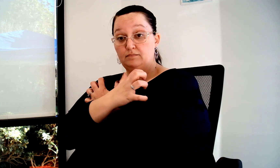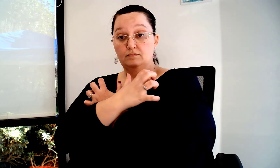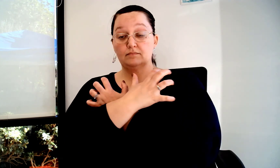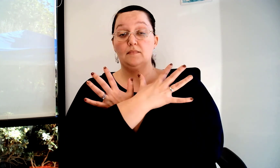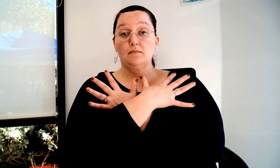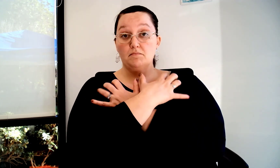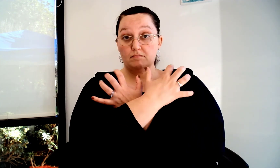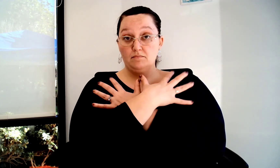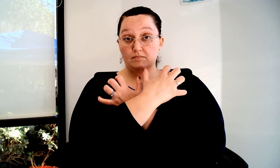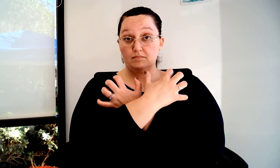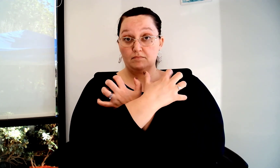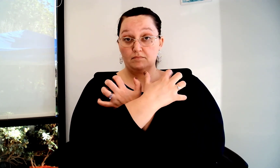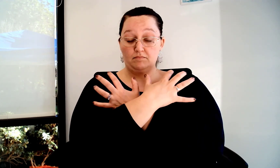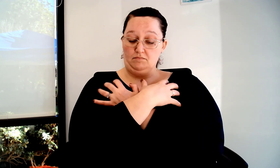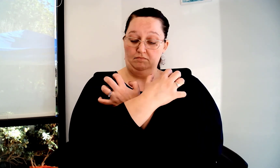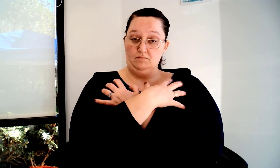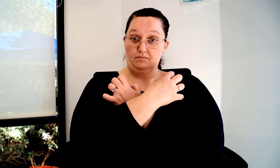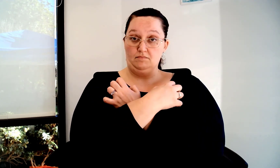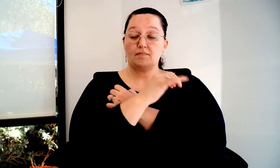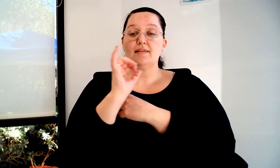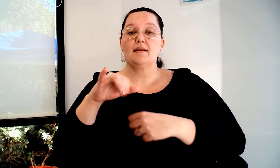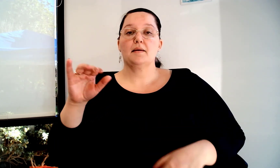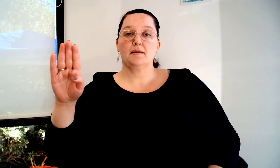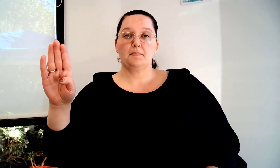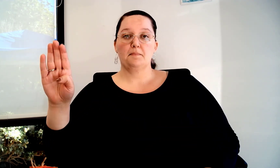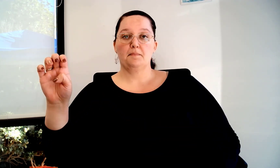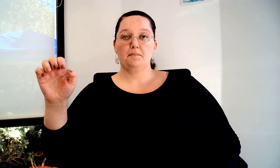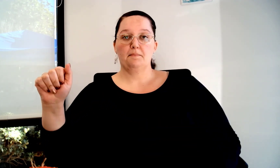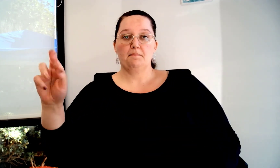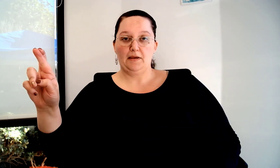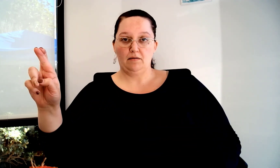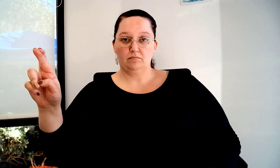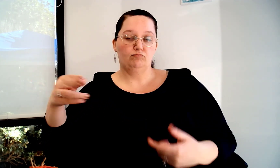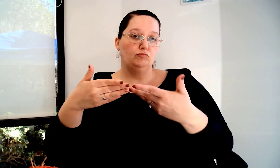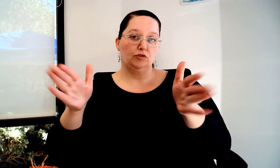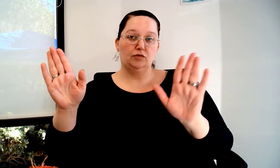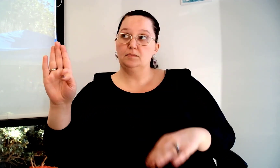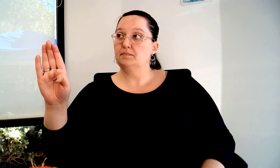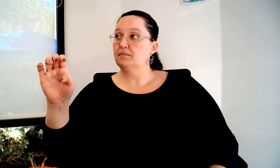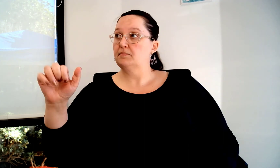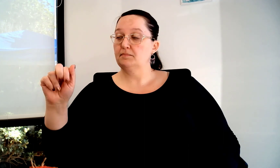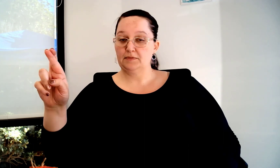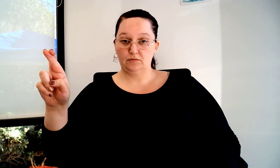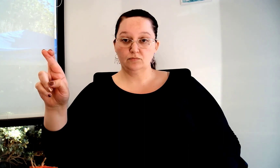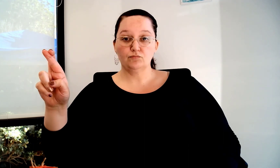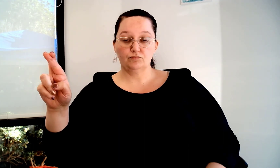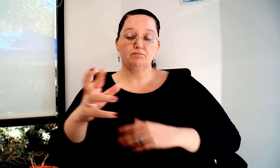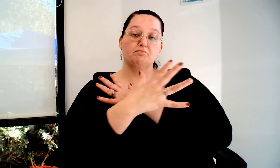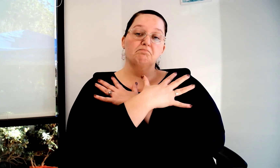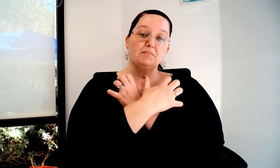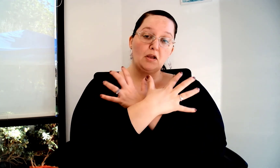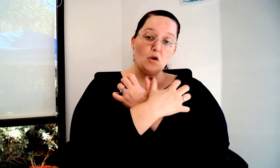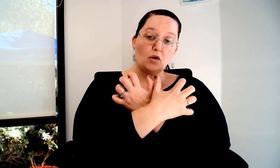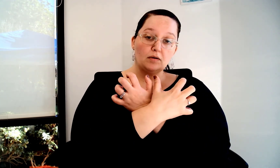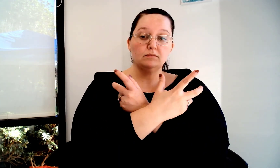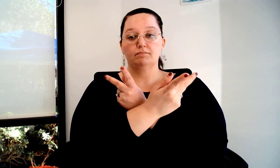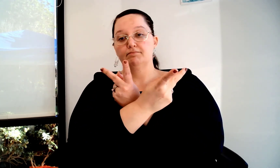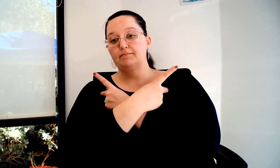For this sign, 5s to bent 5s, that is the sign for bear, just in general types of bears. Bear and